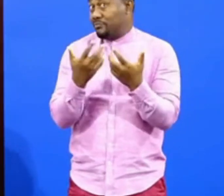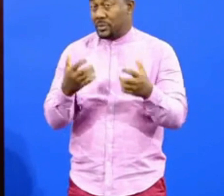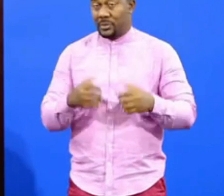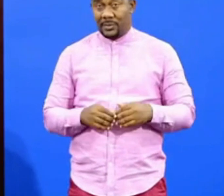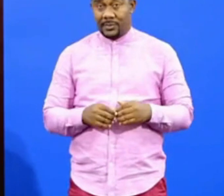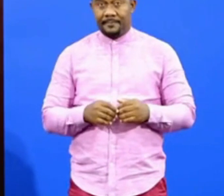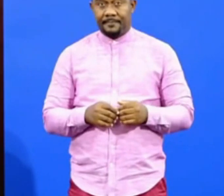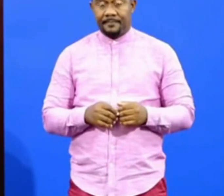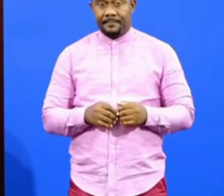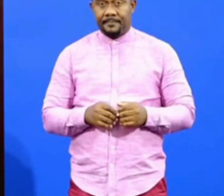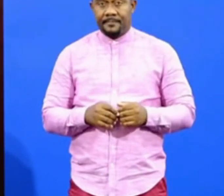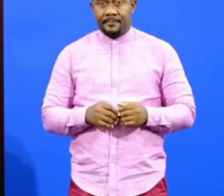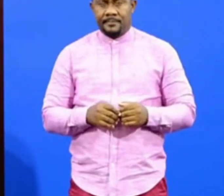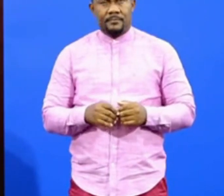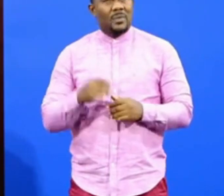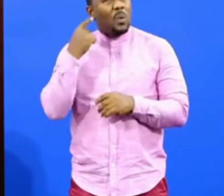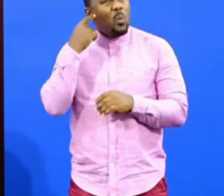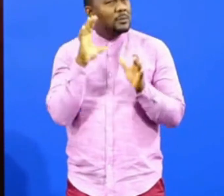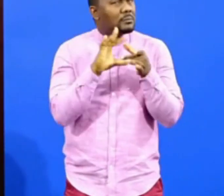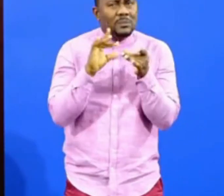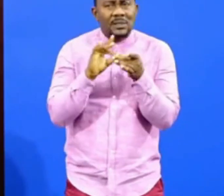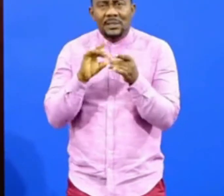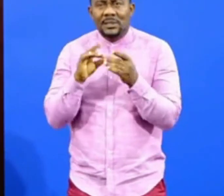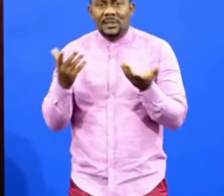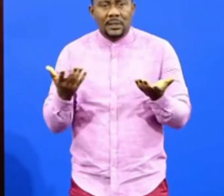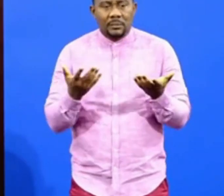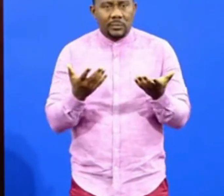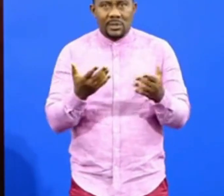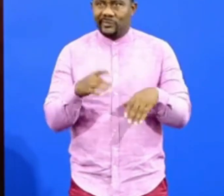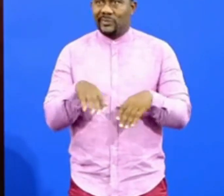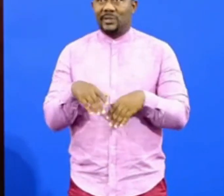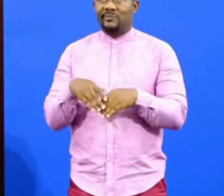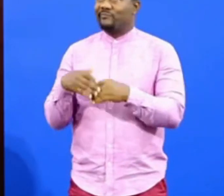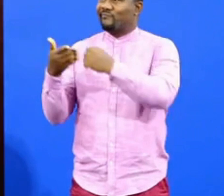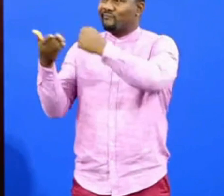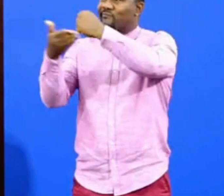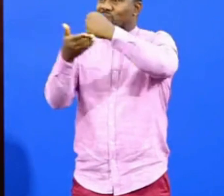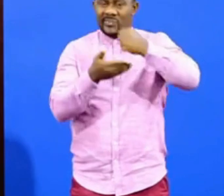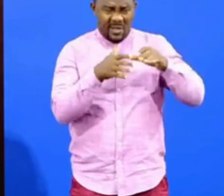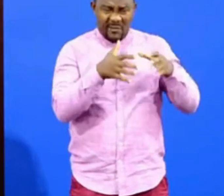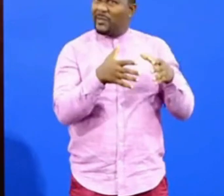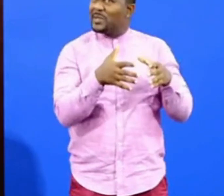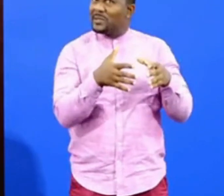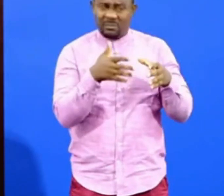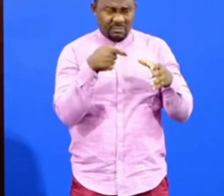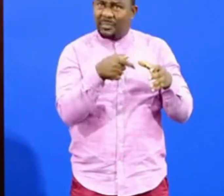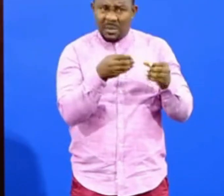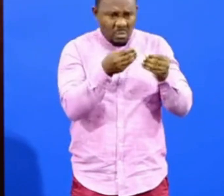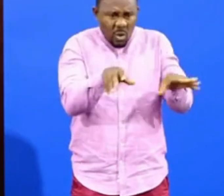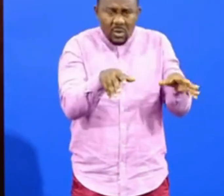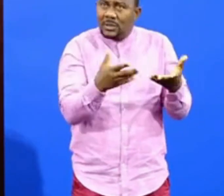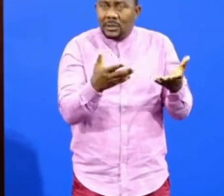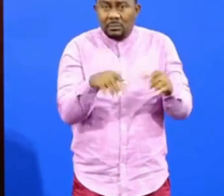market. You'll hear often talk about post-harvest losses. So farmers will produce their commodities, 10,